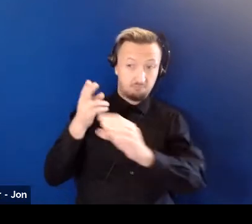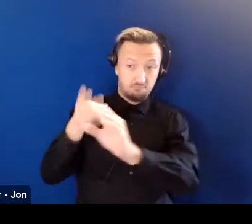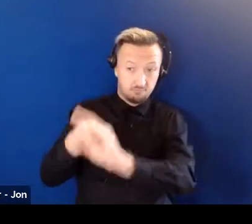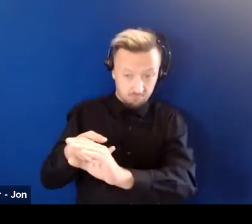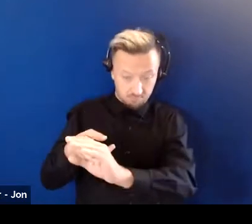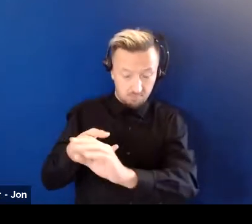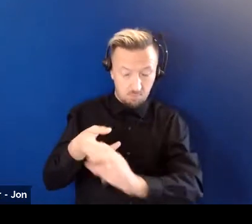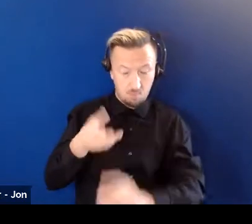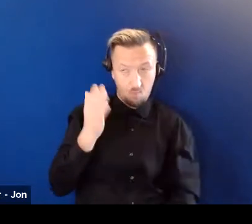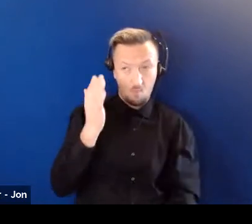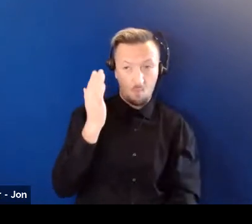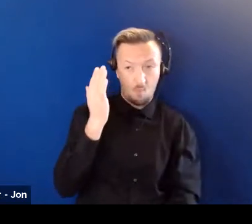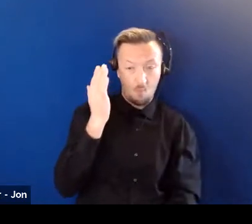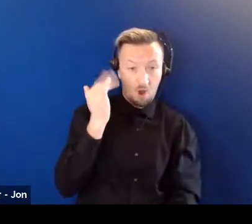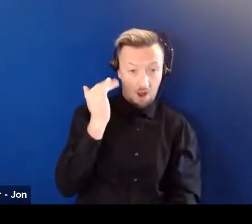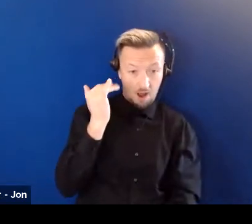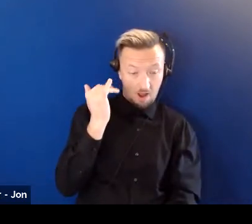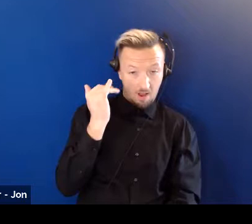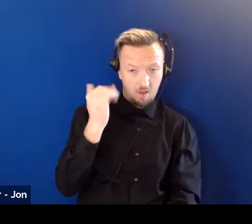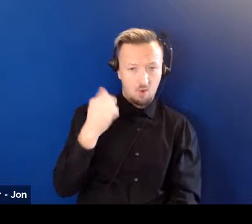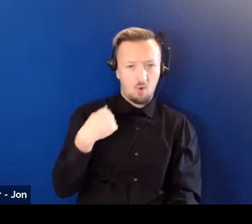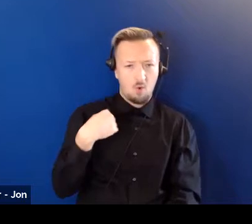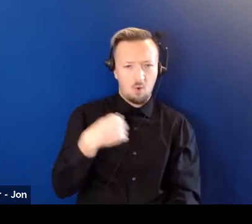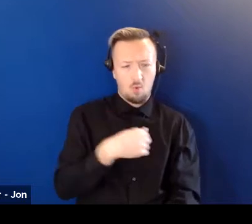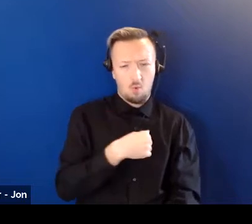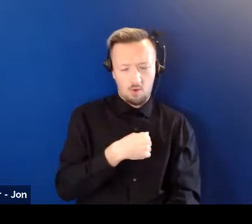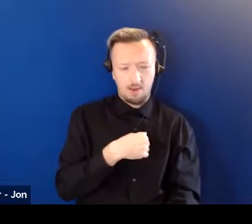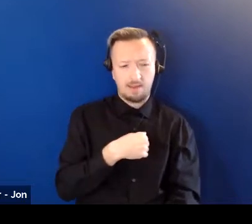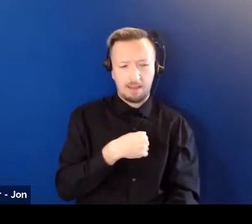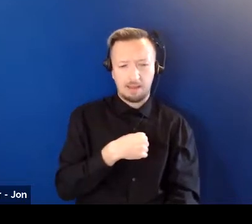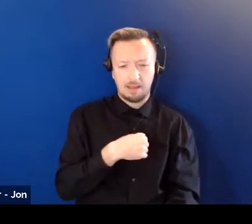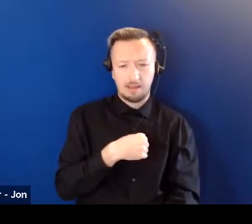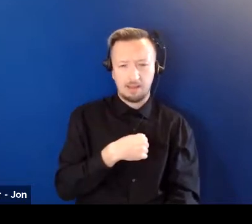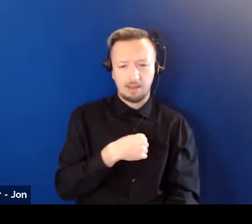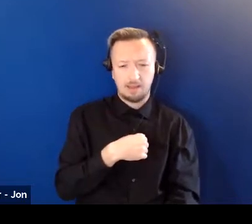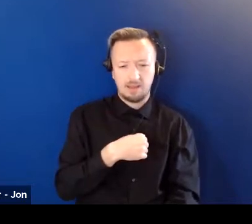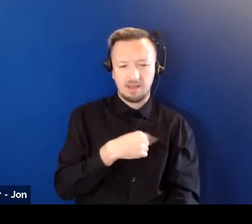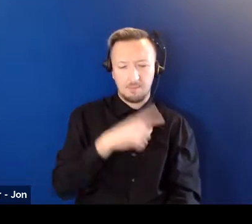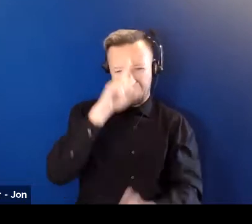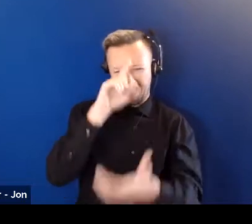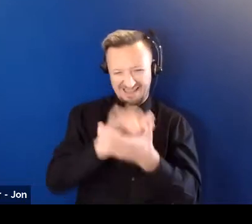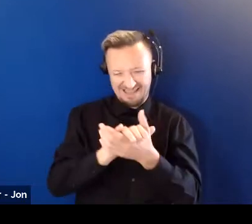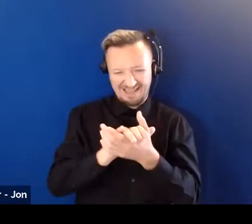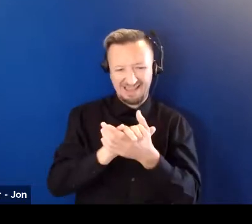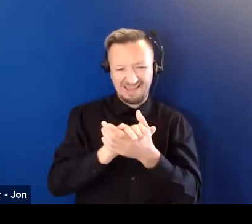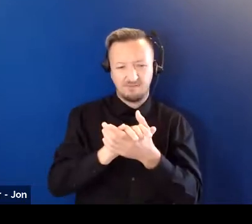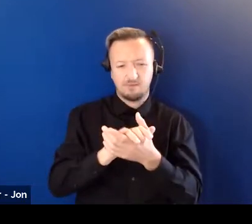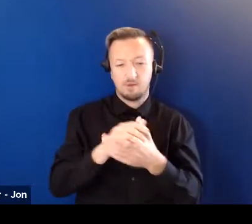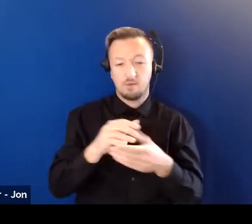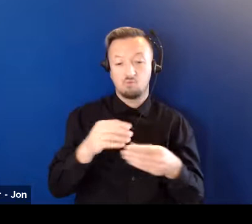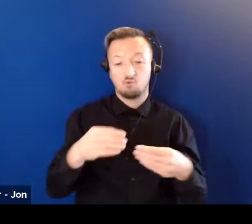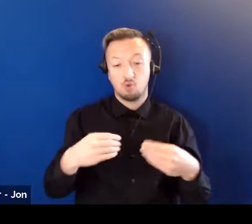we believe in the outcomes of approaching services holistically, and